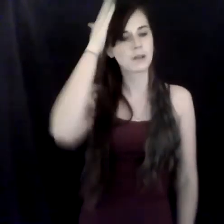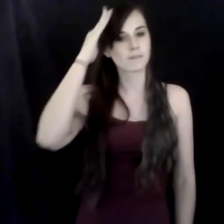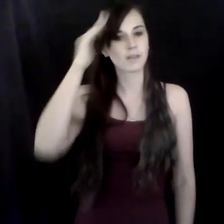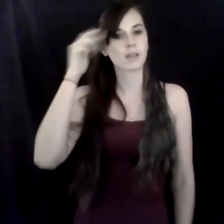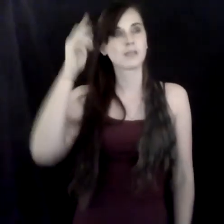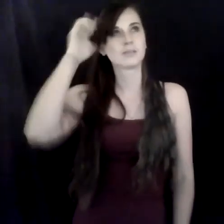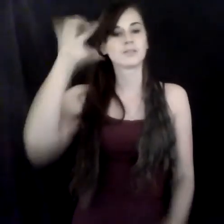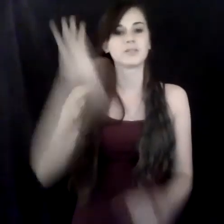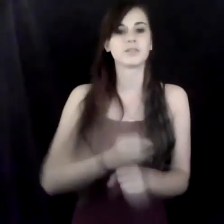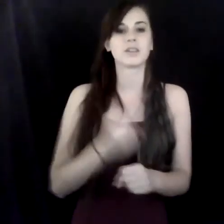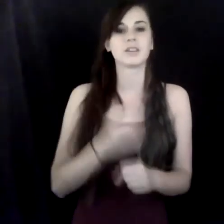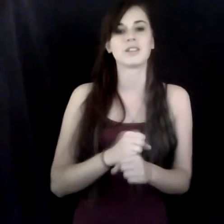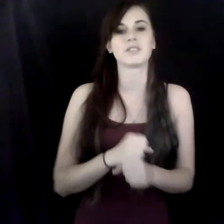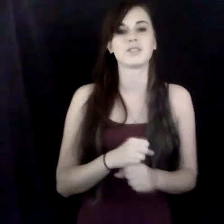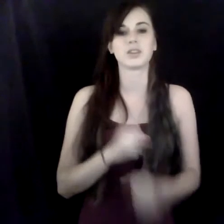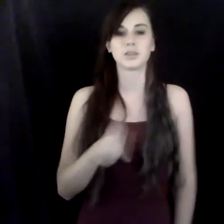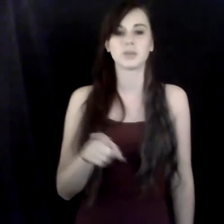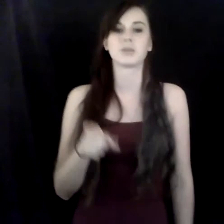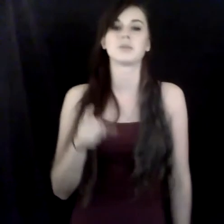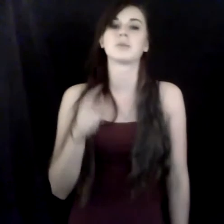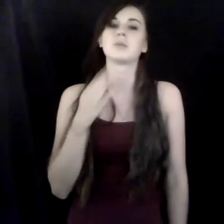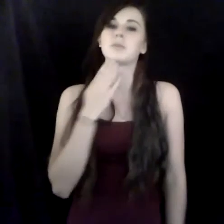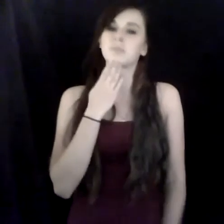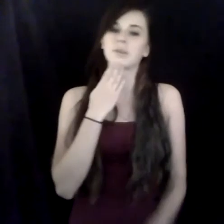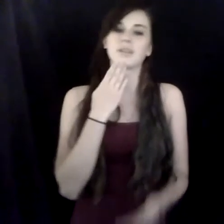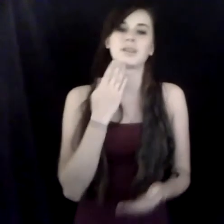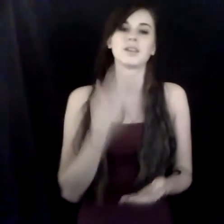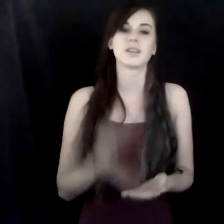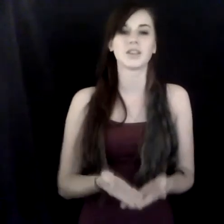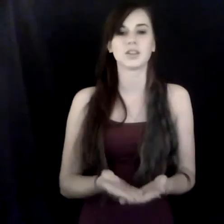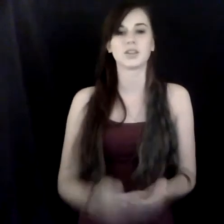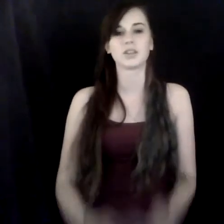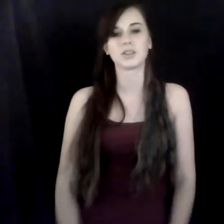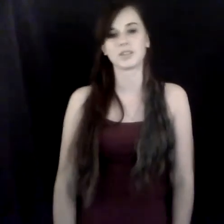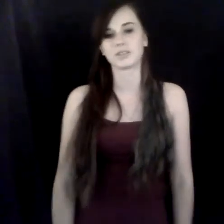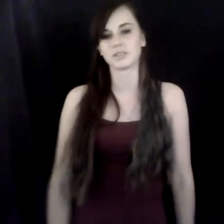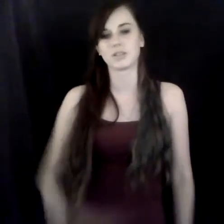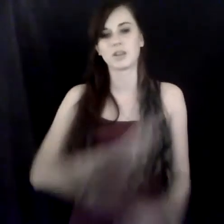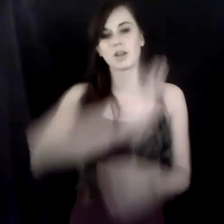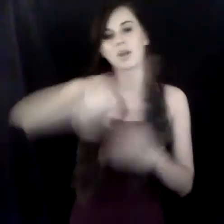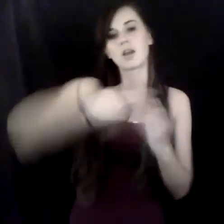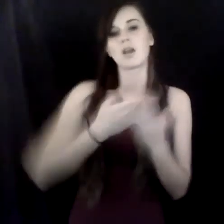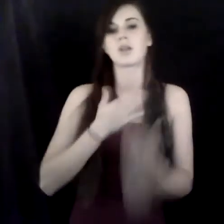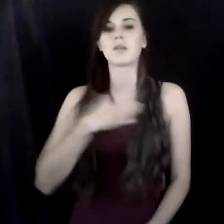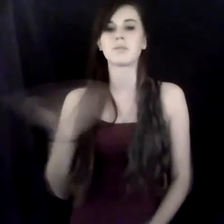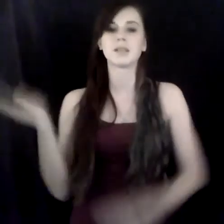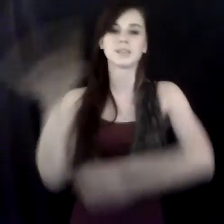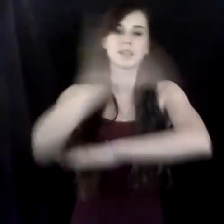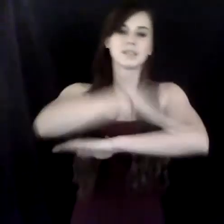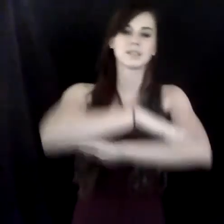faithful You've been good All of my days